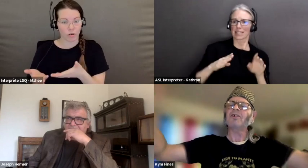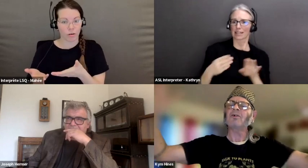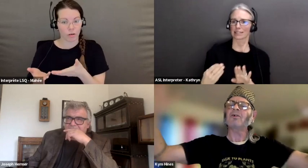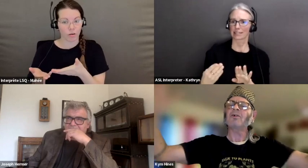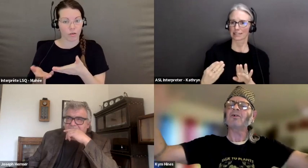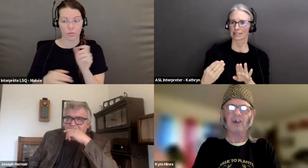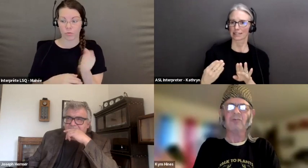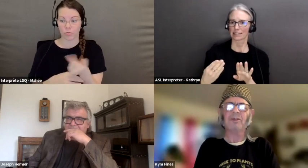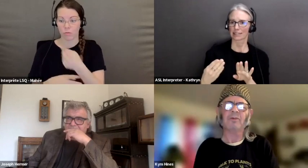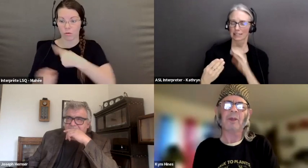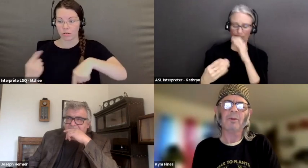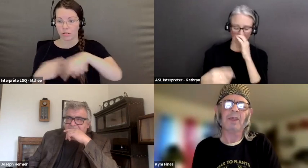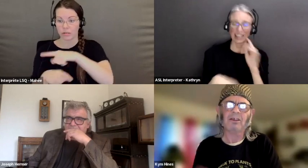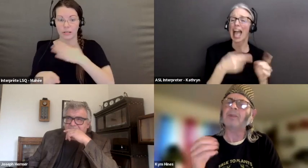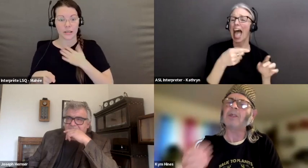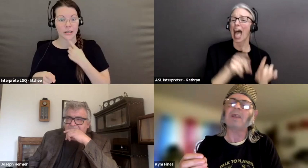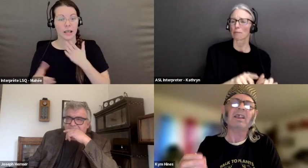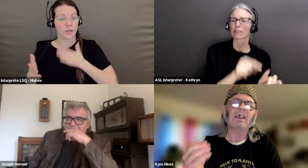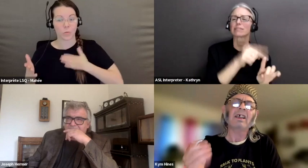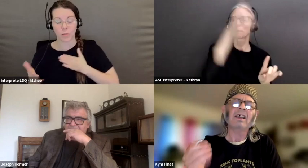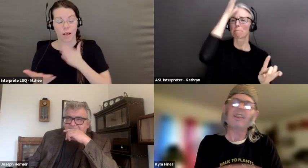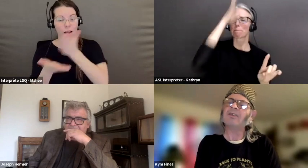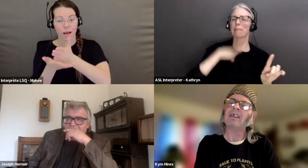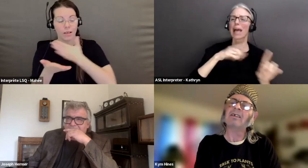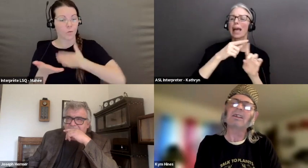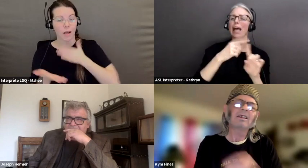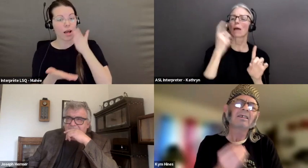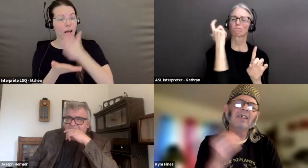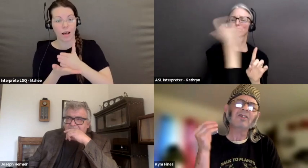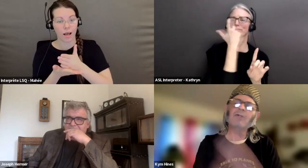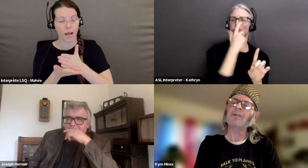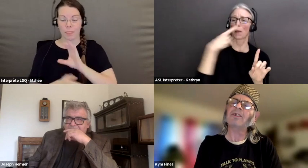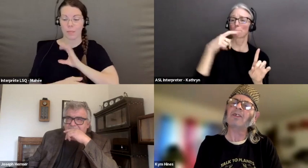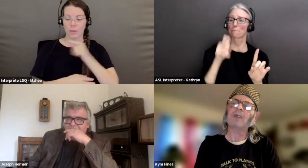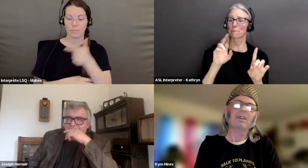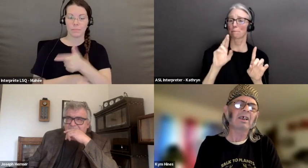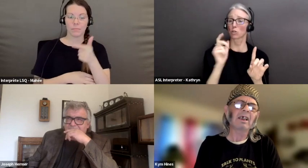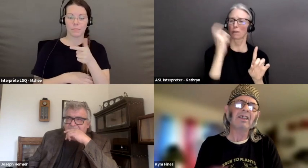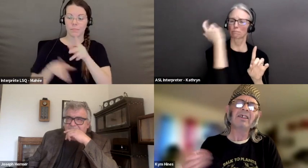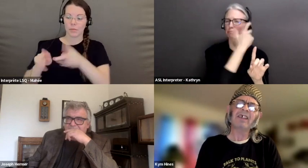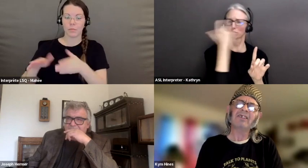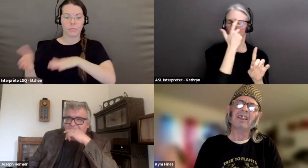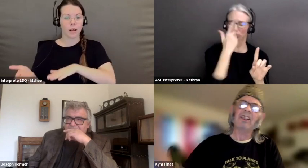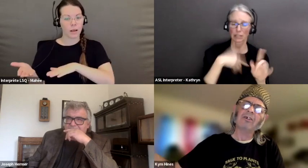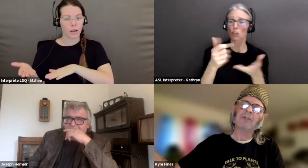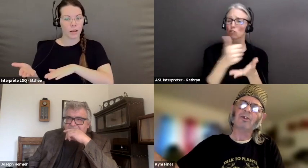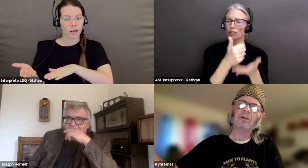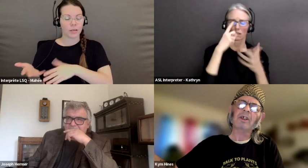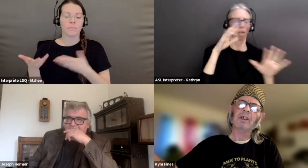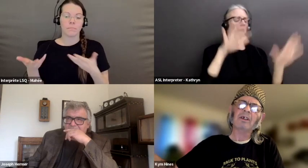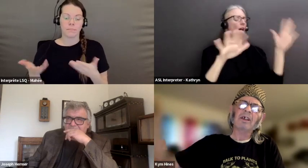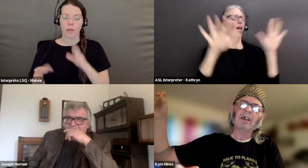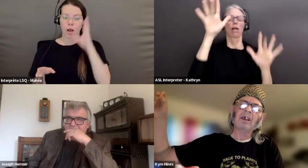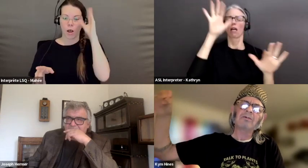police he's okay, and they shot him with the pepper bag, you know, the beanbag, he's dead. That's a travesty, man. And then the next day here in